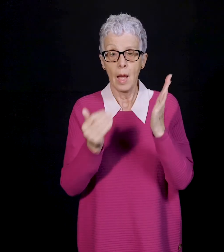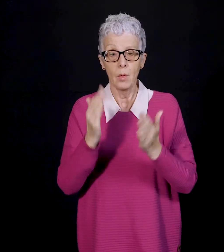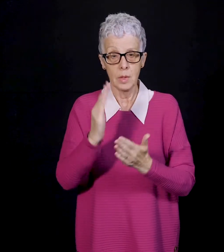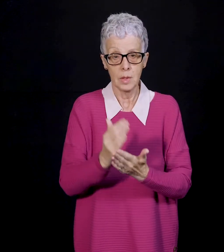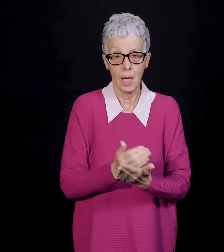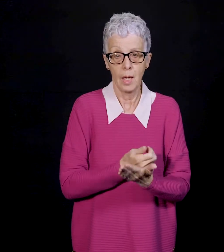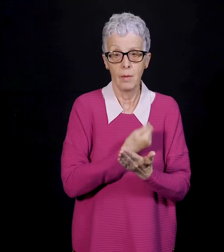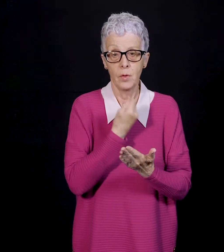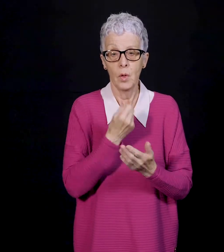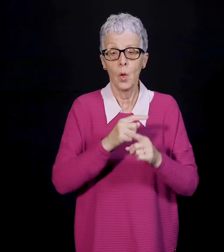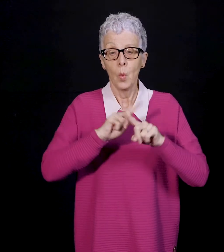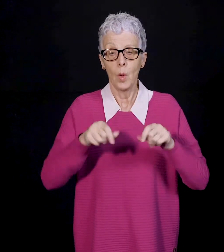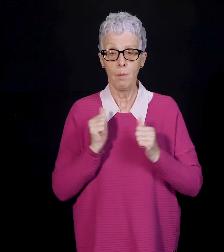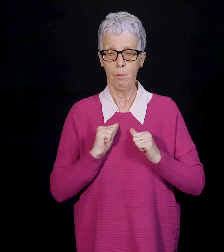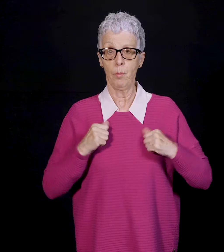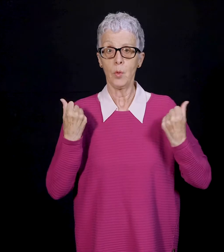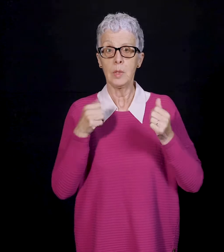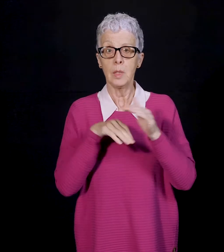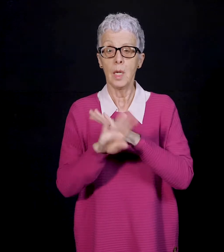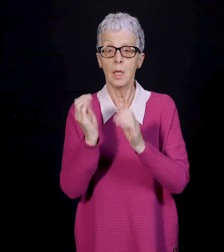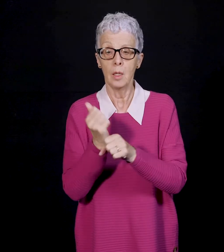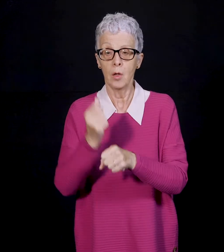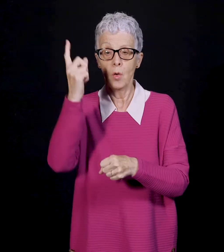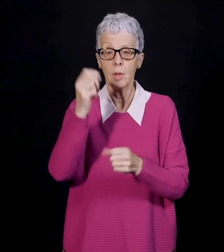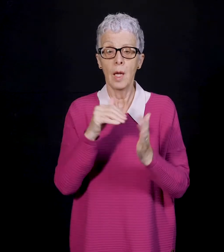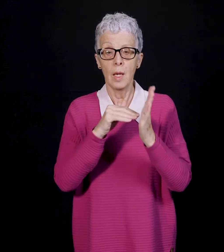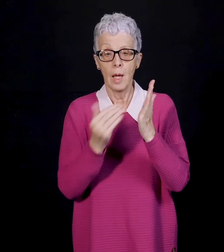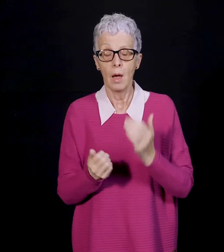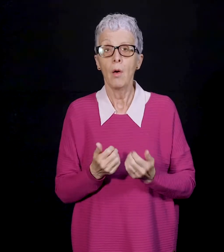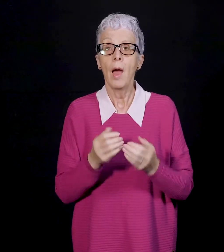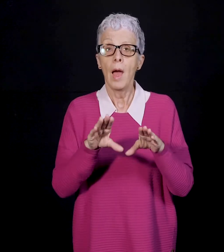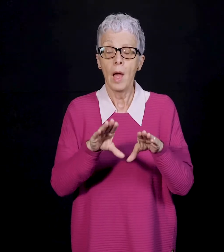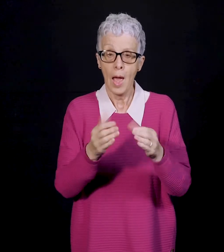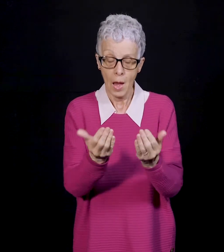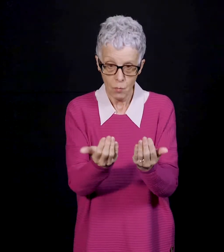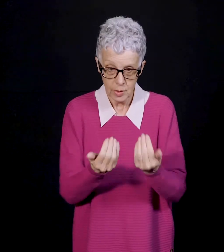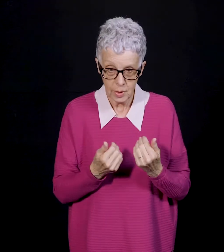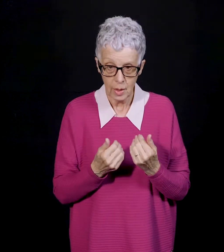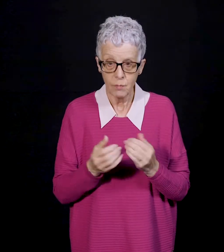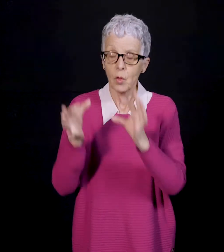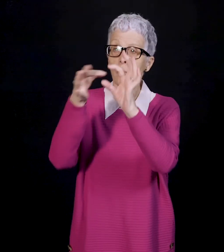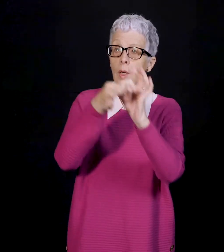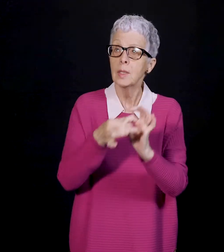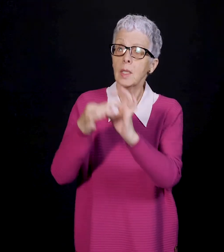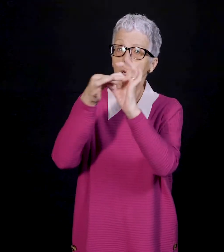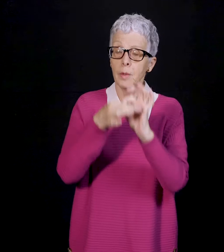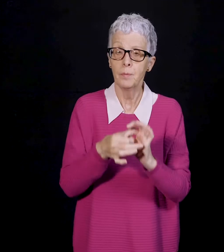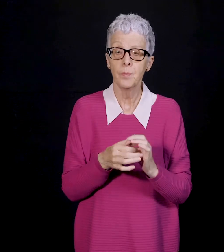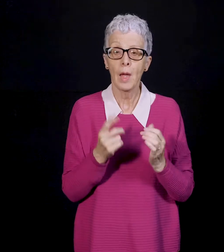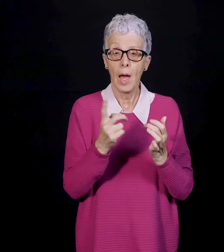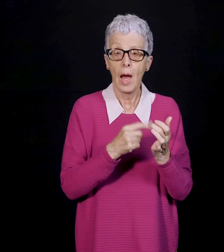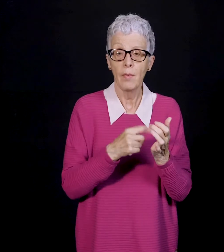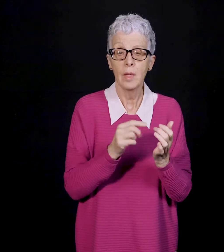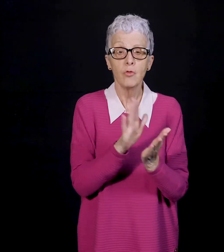Christ, through whom we have now received reconciliation. Now, that word reconciliation in other versions of the Bible, it